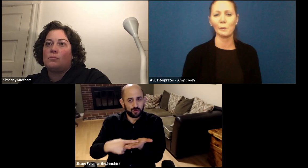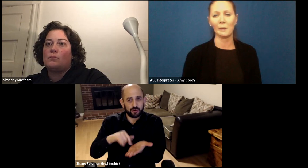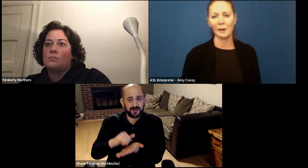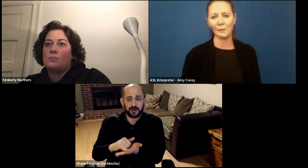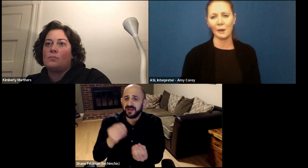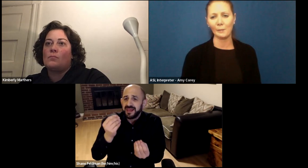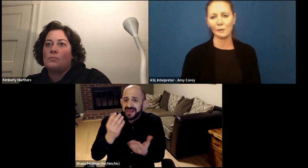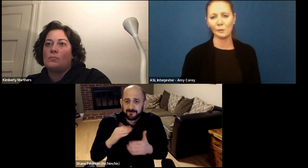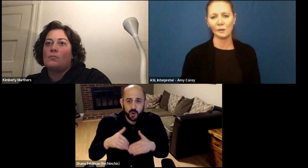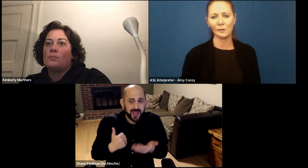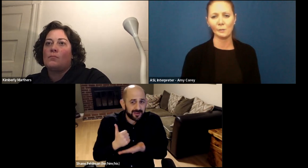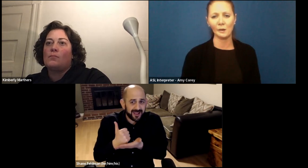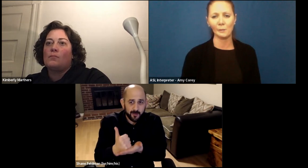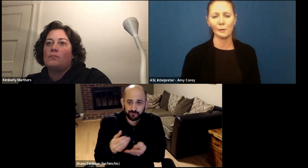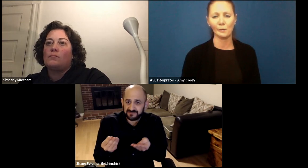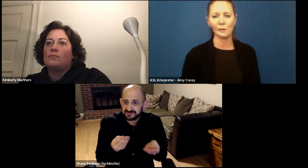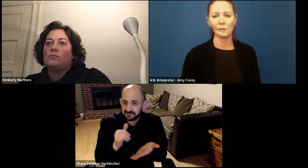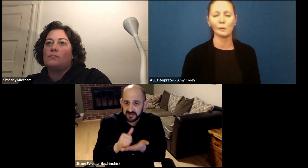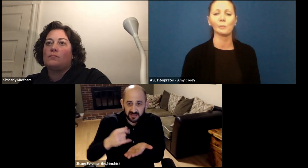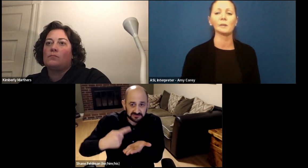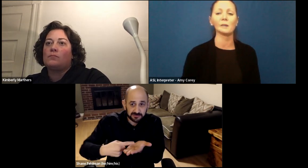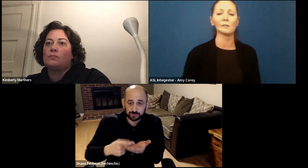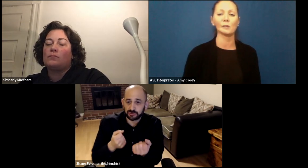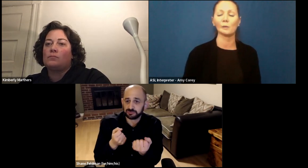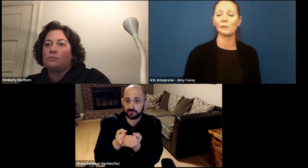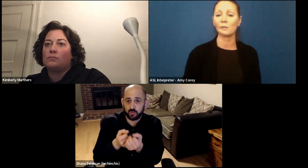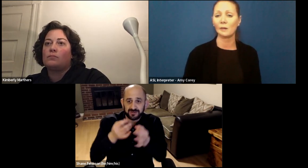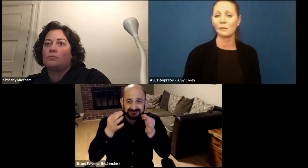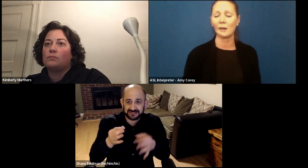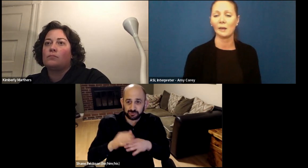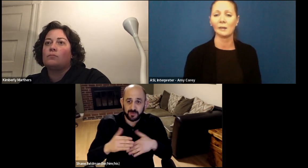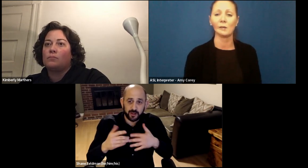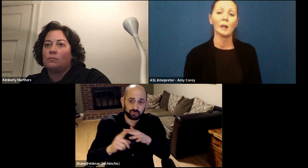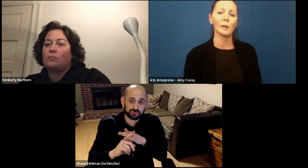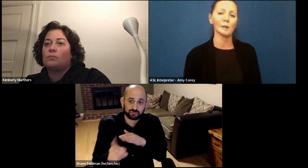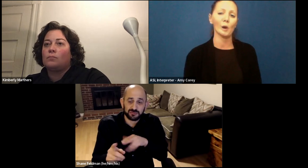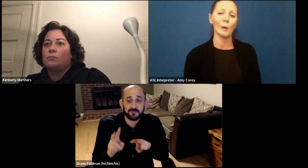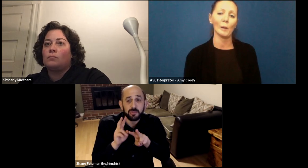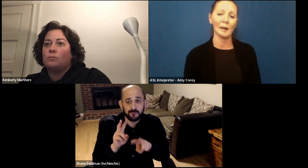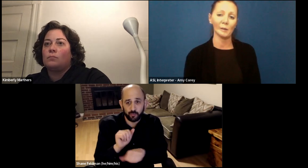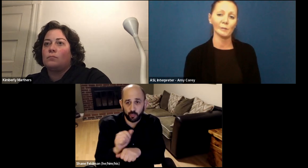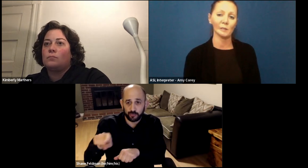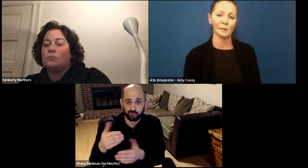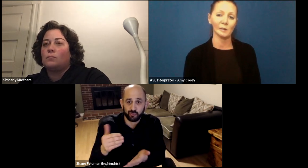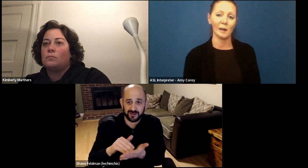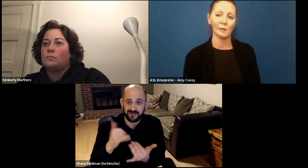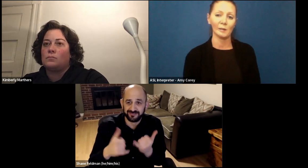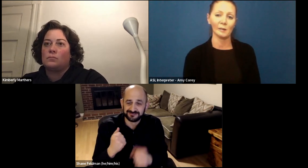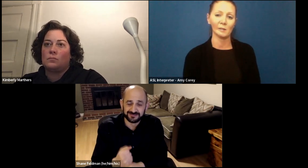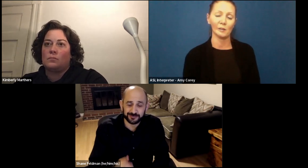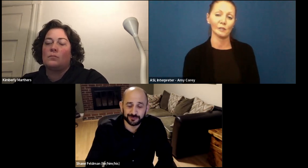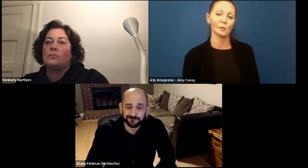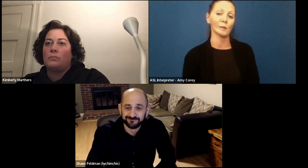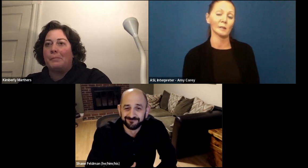and we may have the opportunity to meet in person. So please, discuss and let me know how I can facilitate having